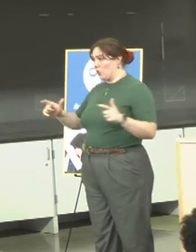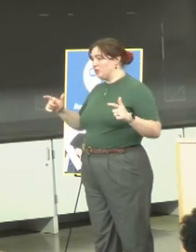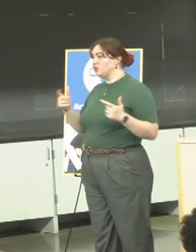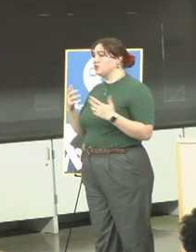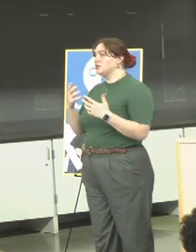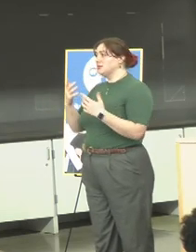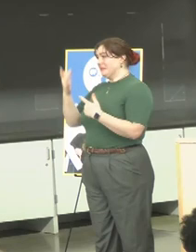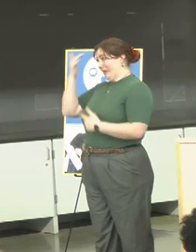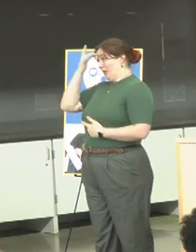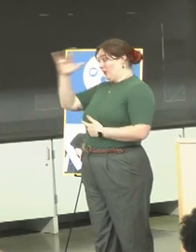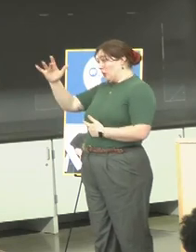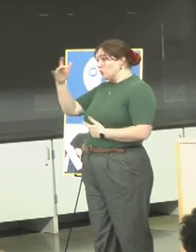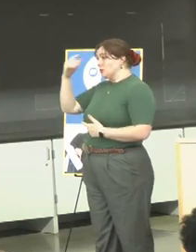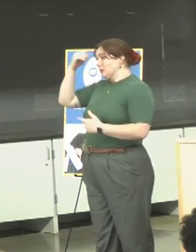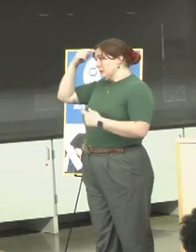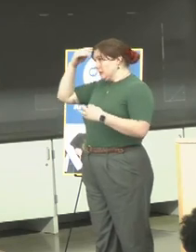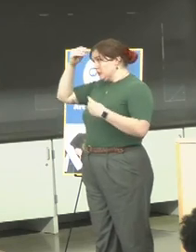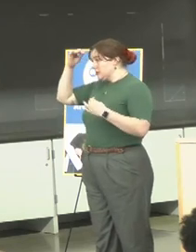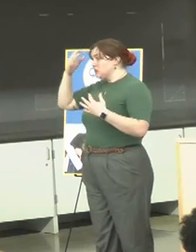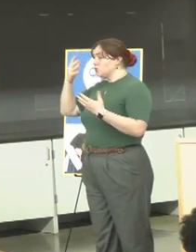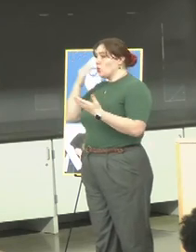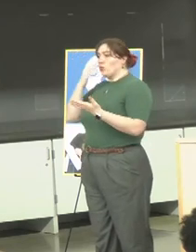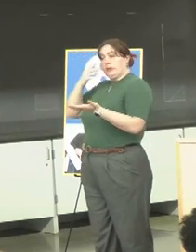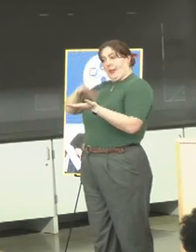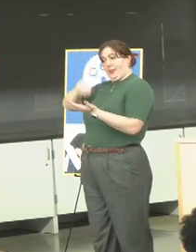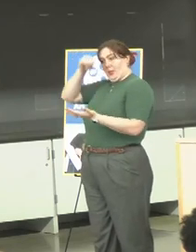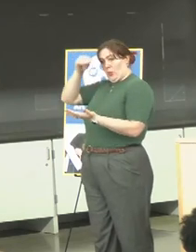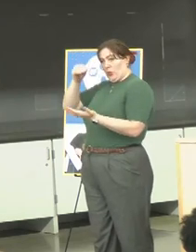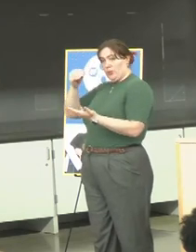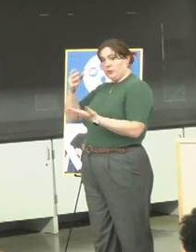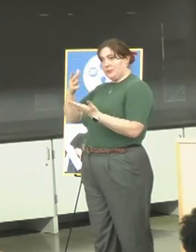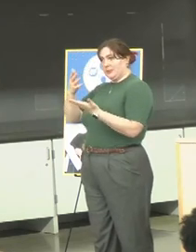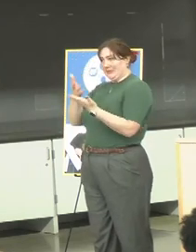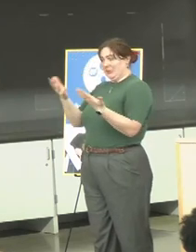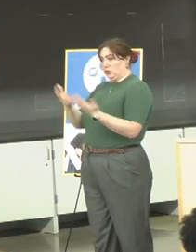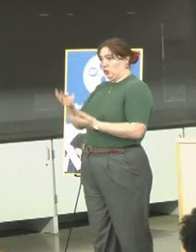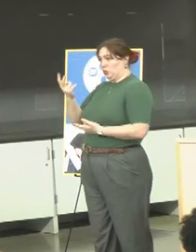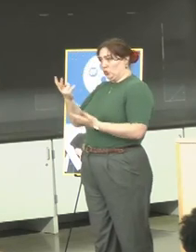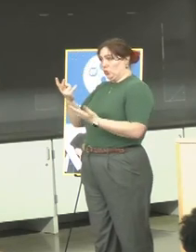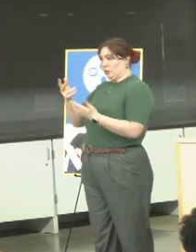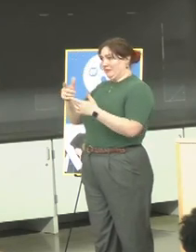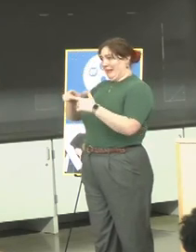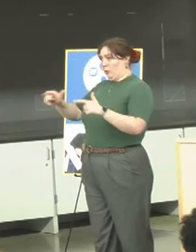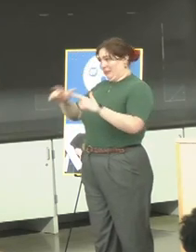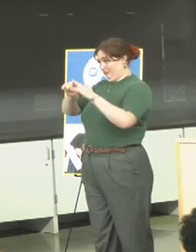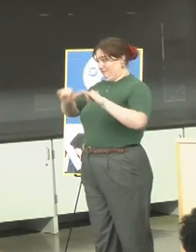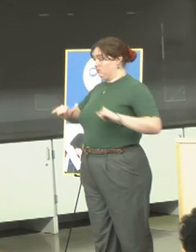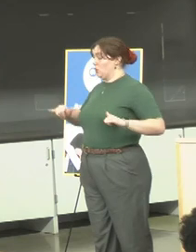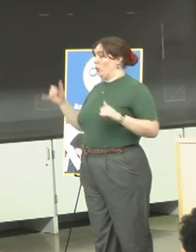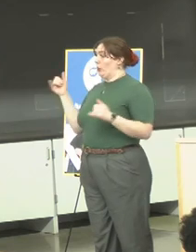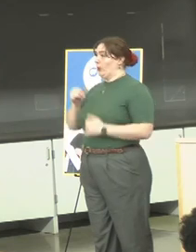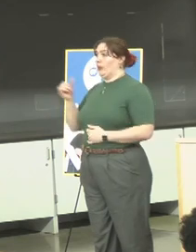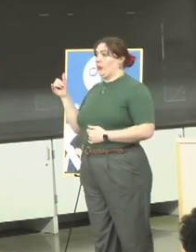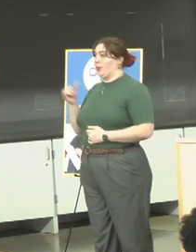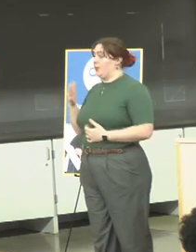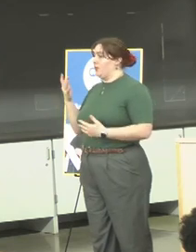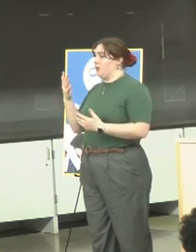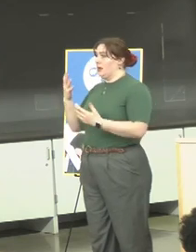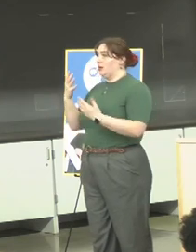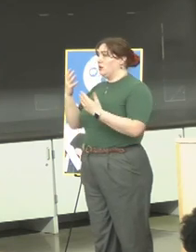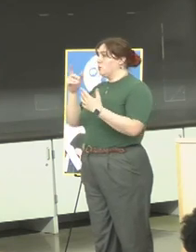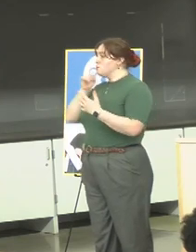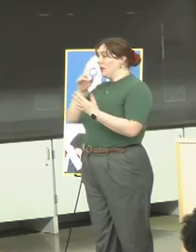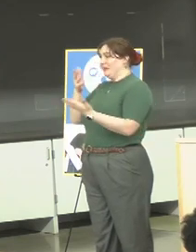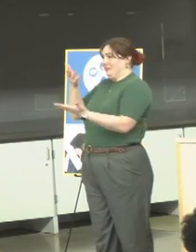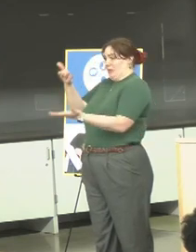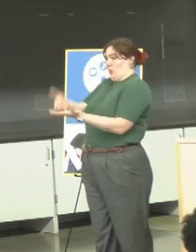Intellectually, cognitively, to be able to learn a content in two different languages, there's measurable neurological